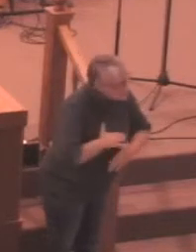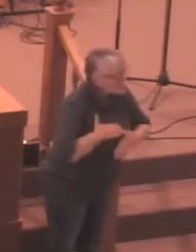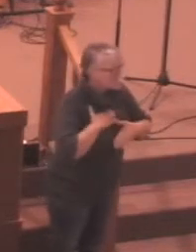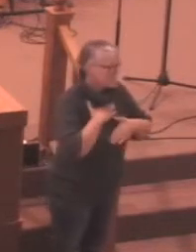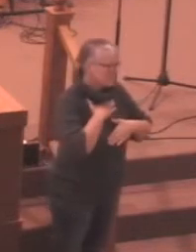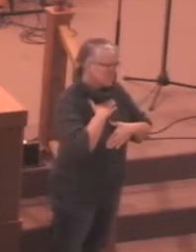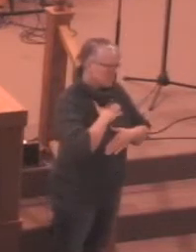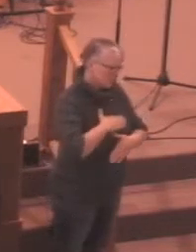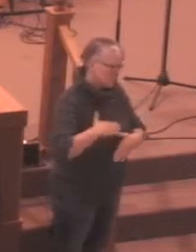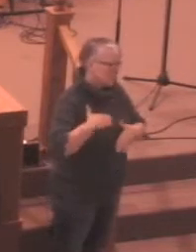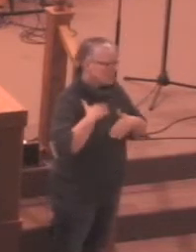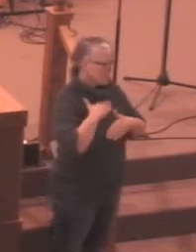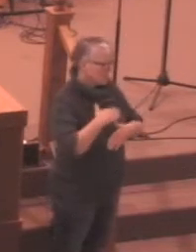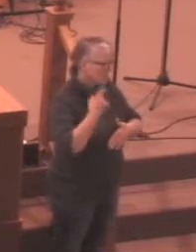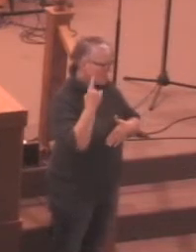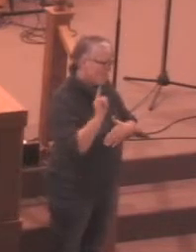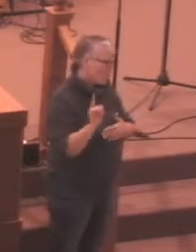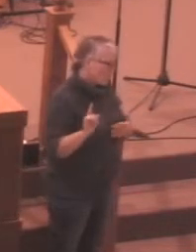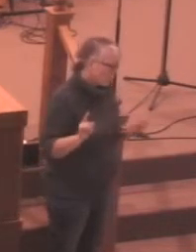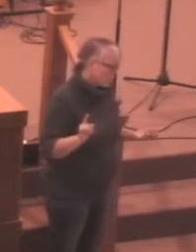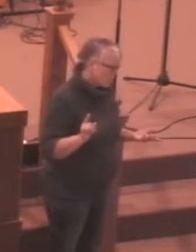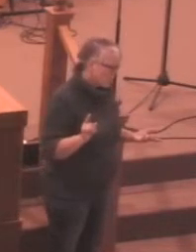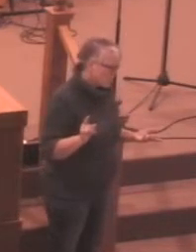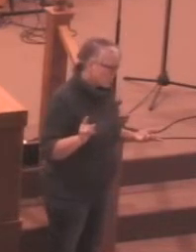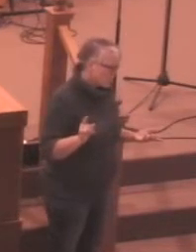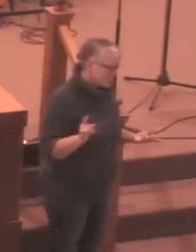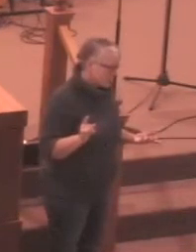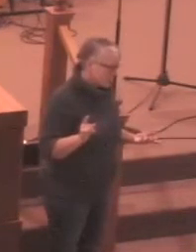it's in appreciation for